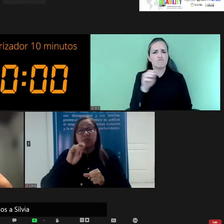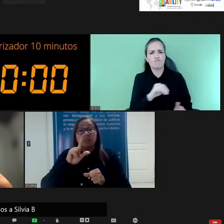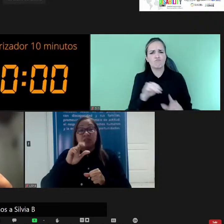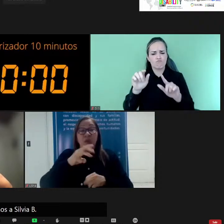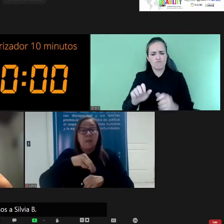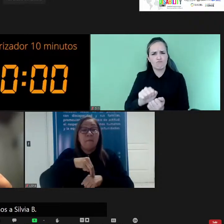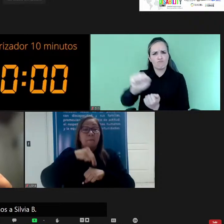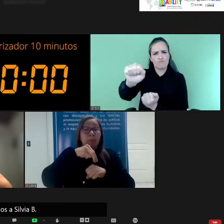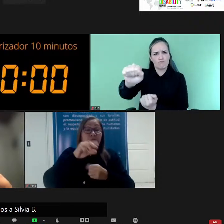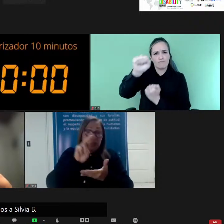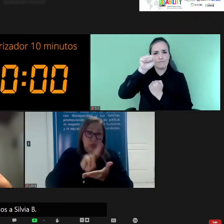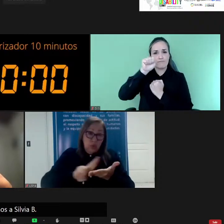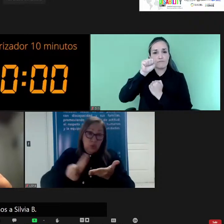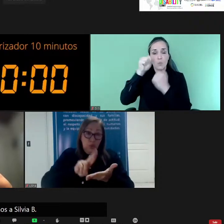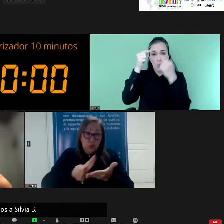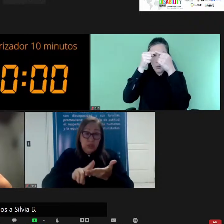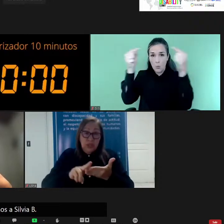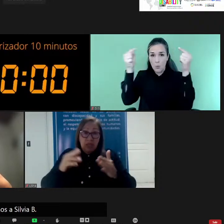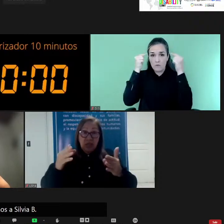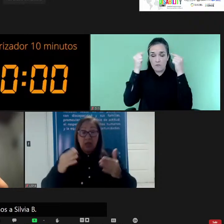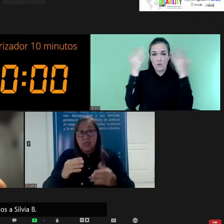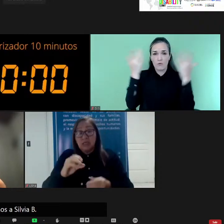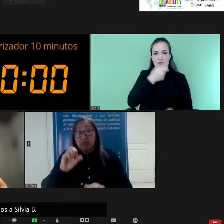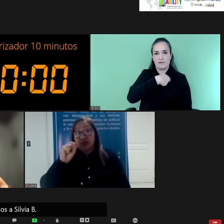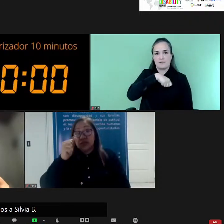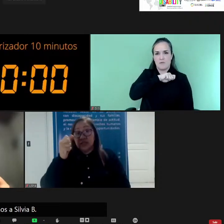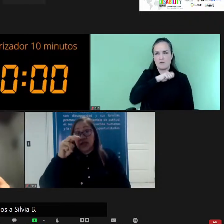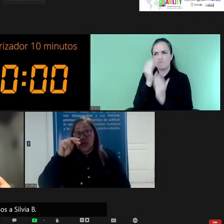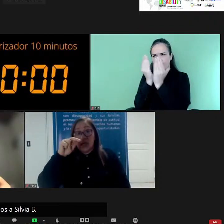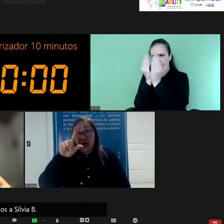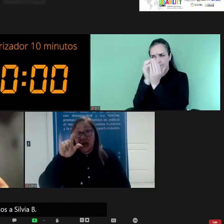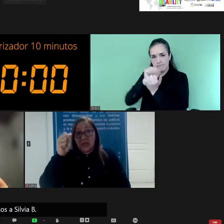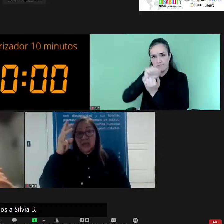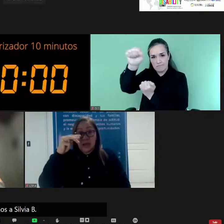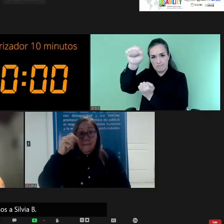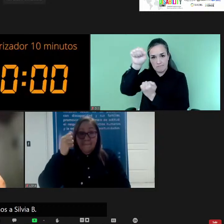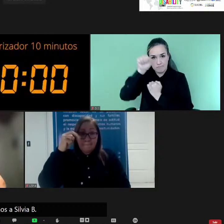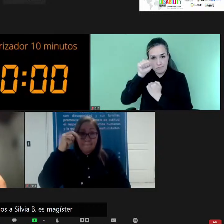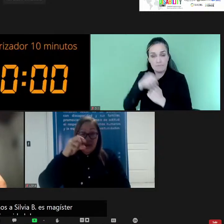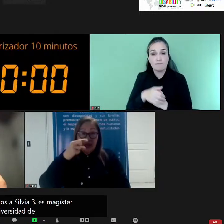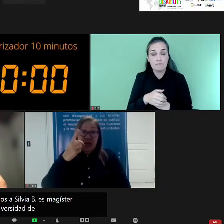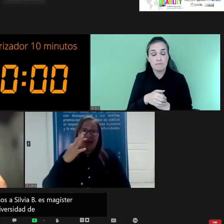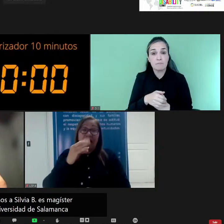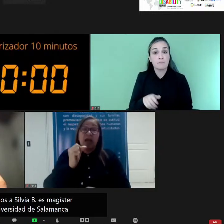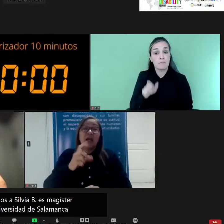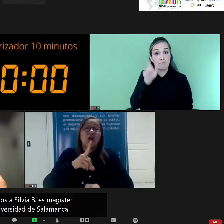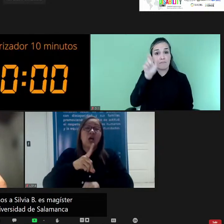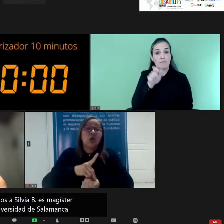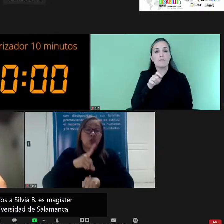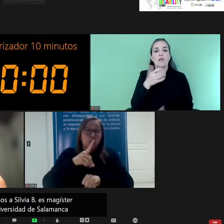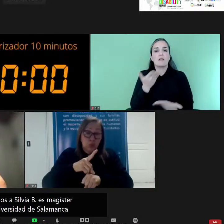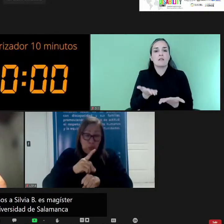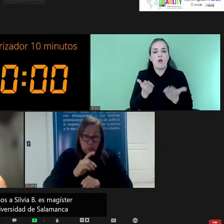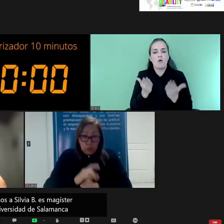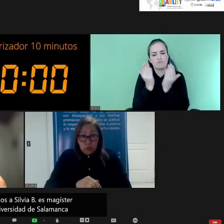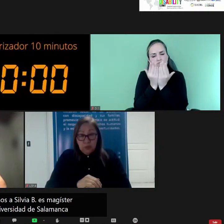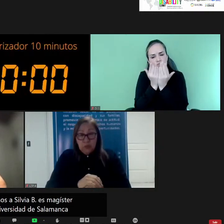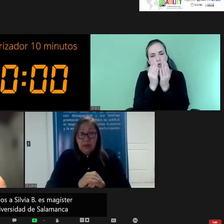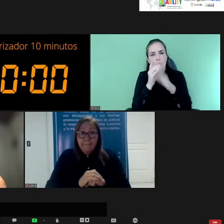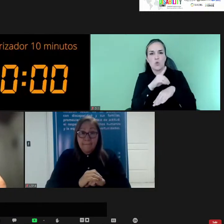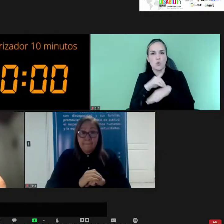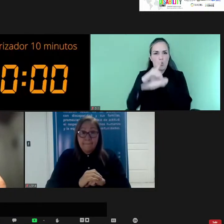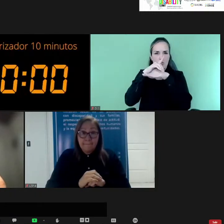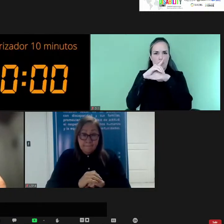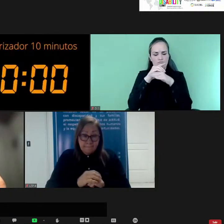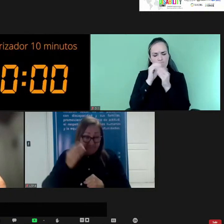she is a university masters of the university of salamanca she is a doctor by the